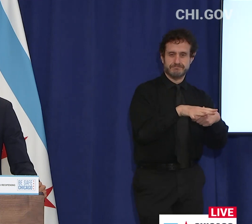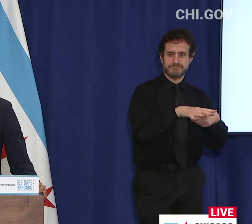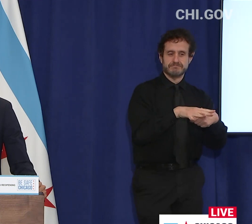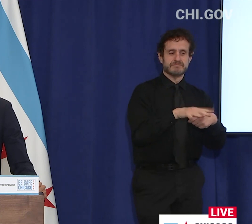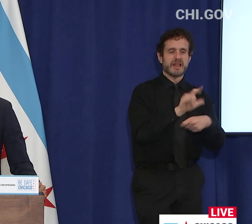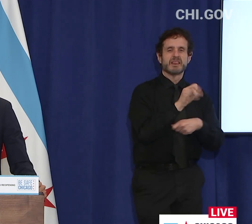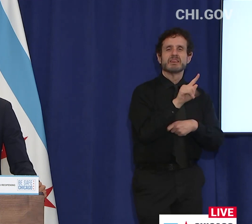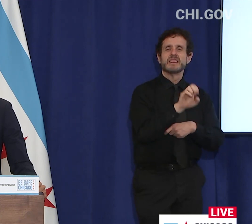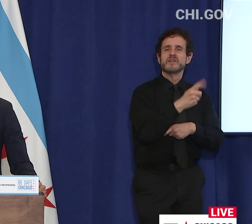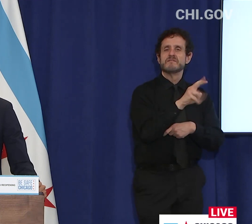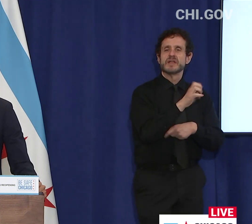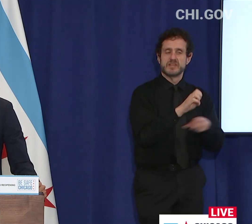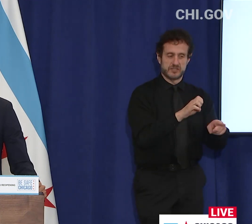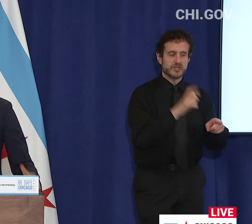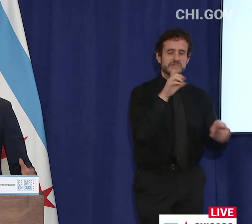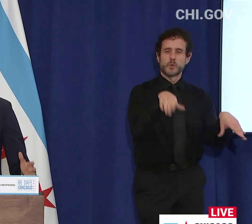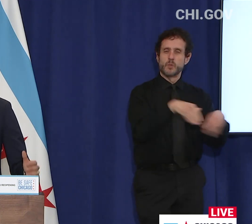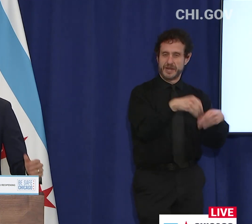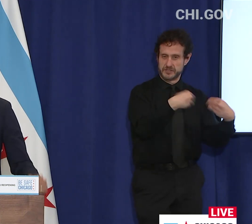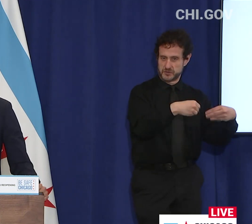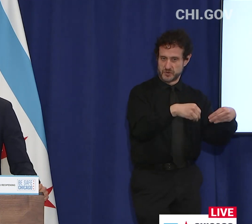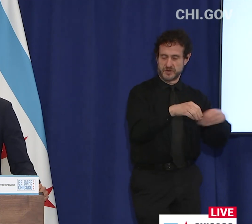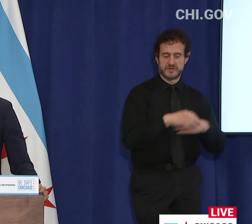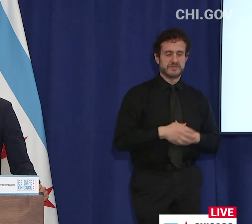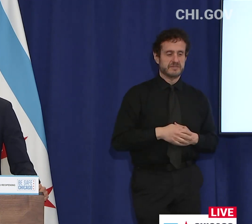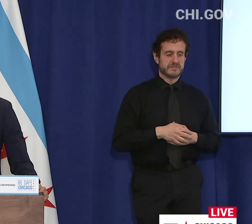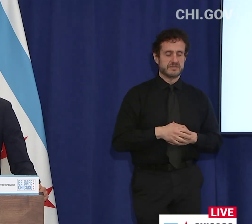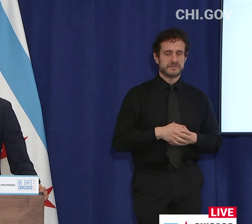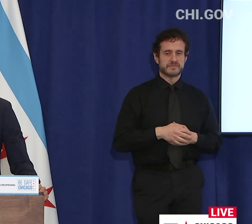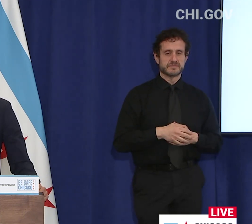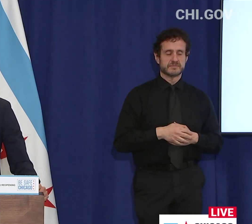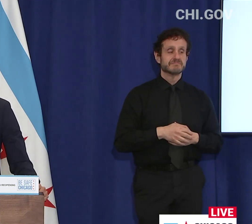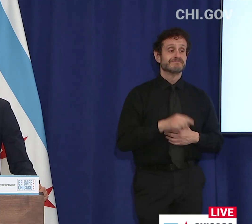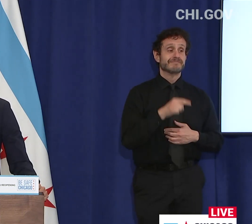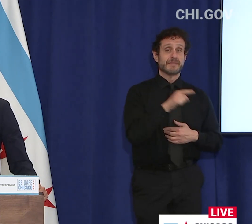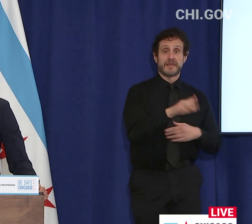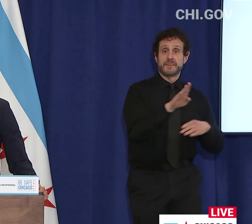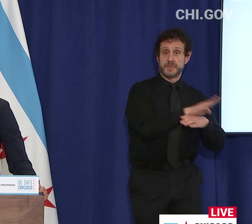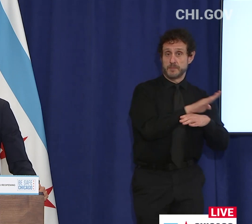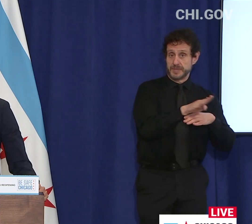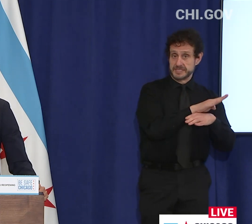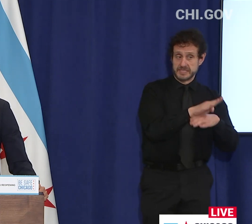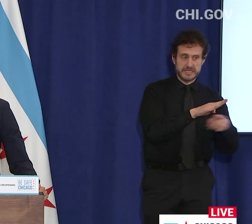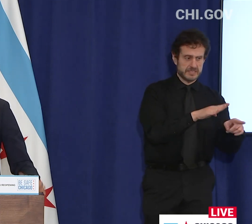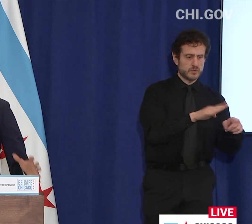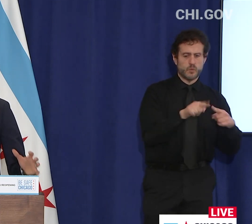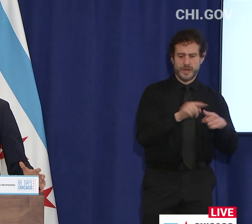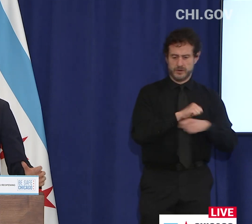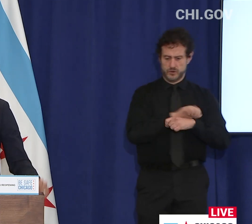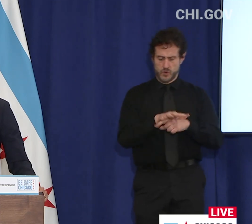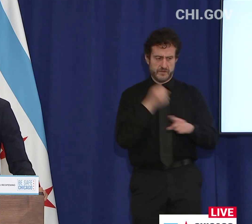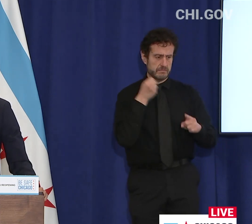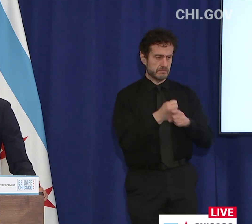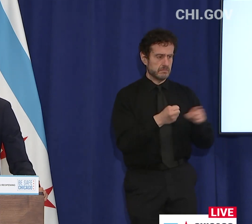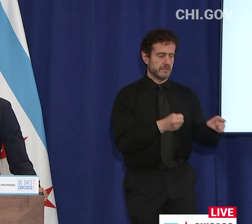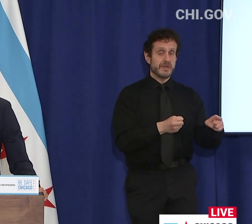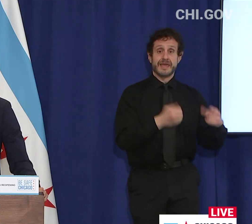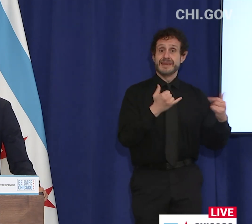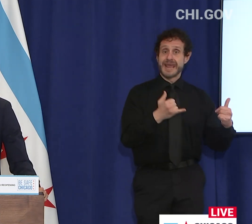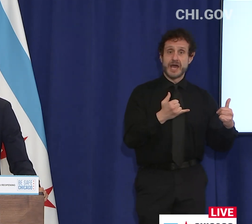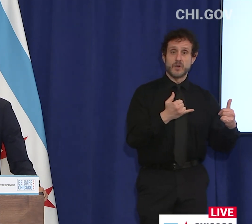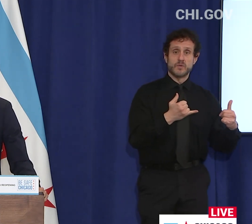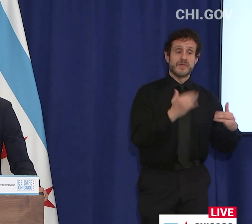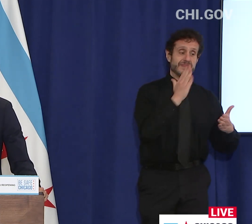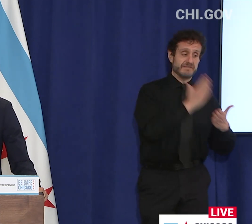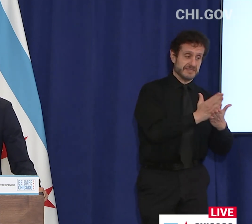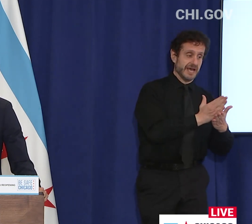for nearly a decade. During this crisis, they pivoted their business model to making and distributing thousands of masks to